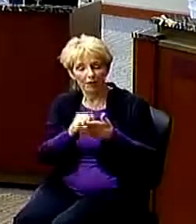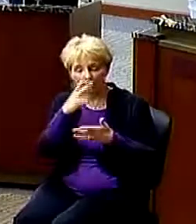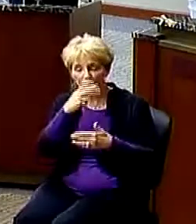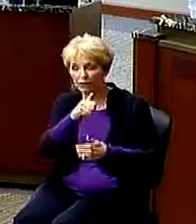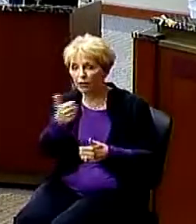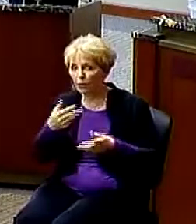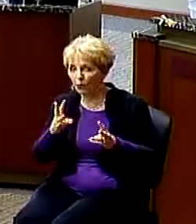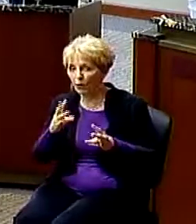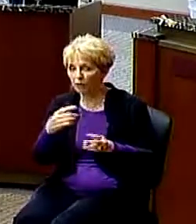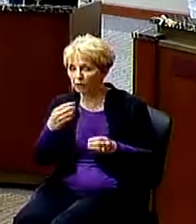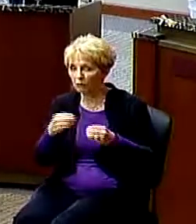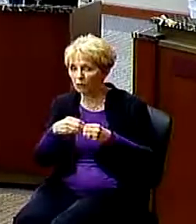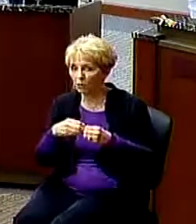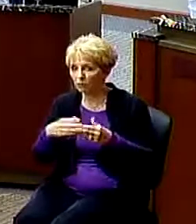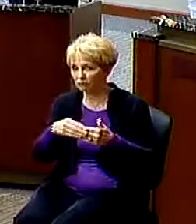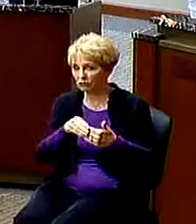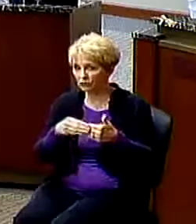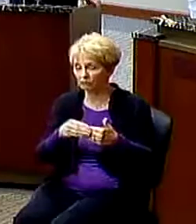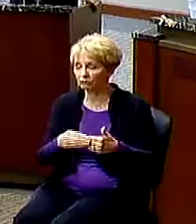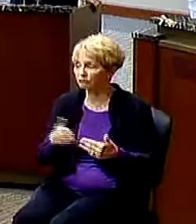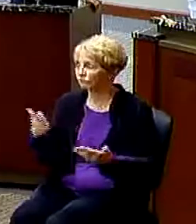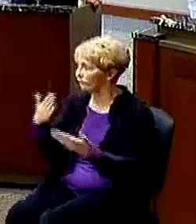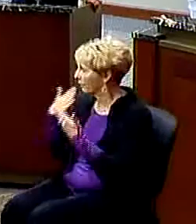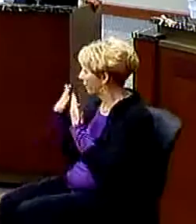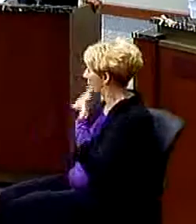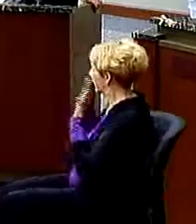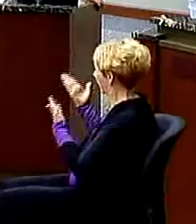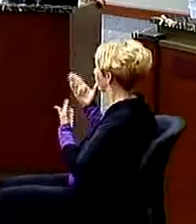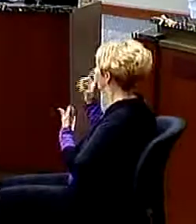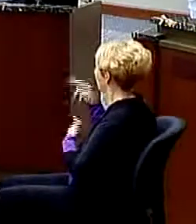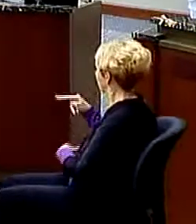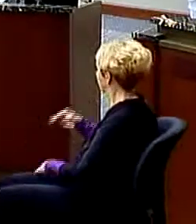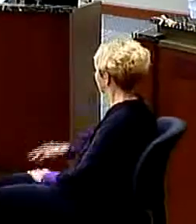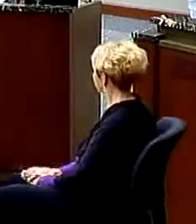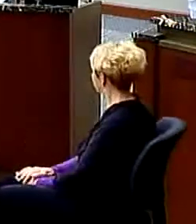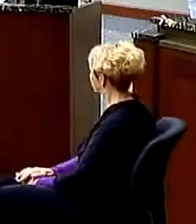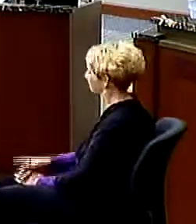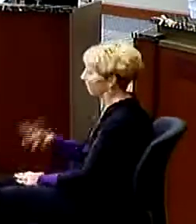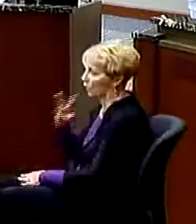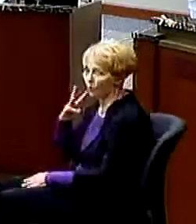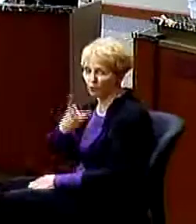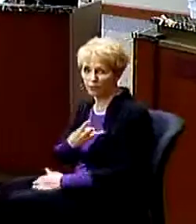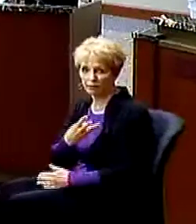there's any wiggle room in that. Okay? Thank you, Don. You're welcome. Thank you, ma'am.